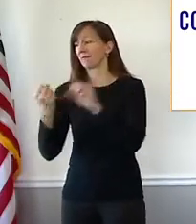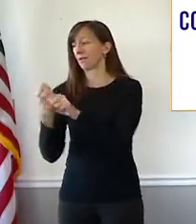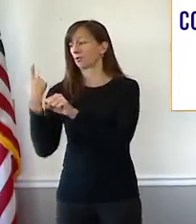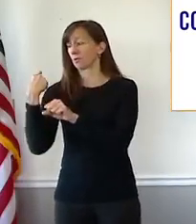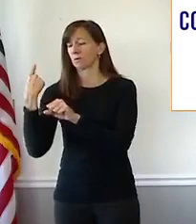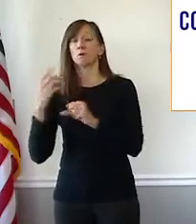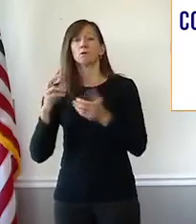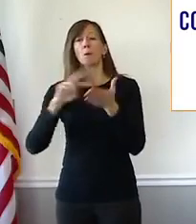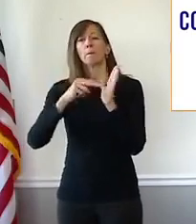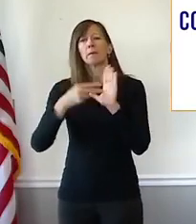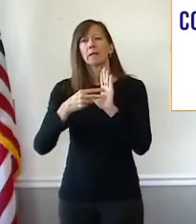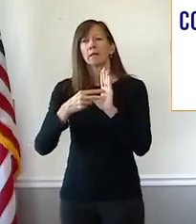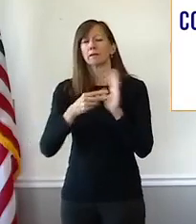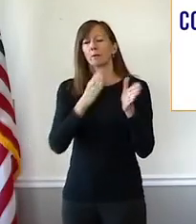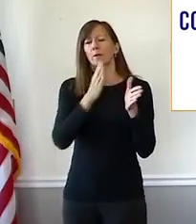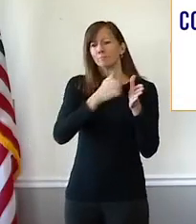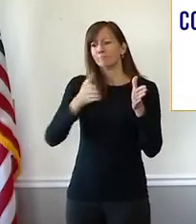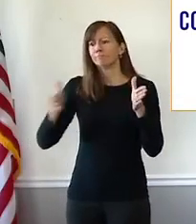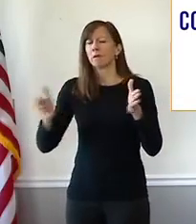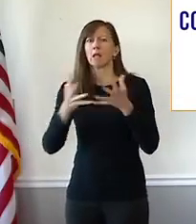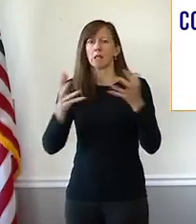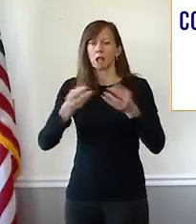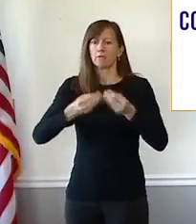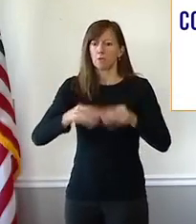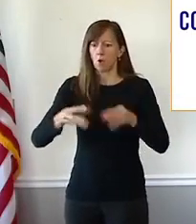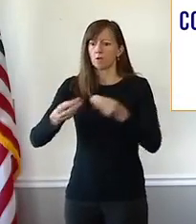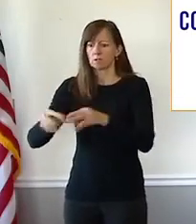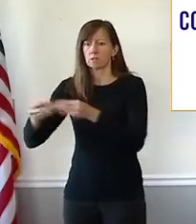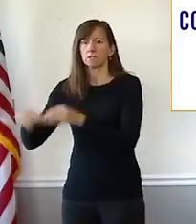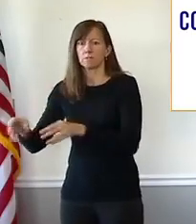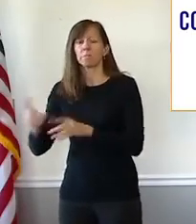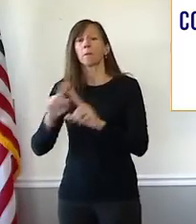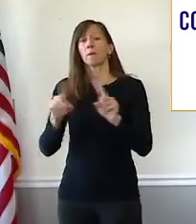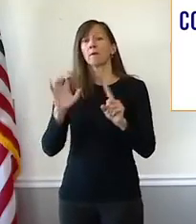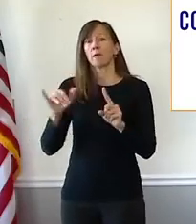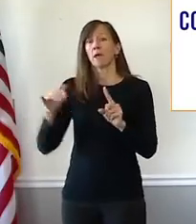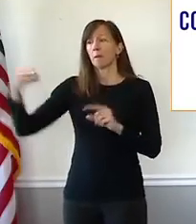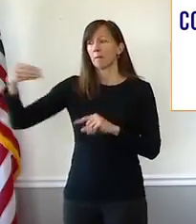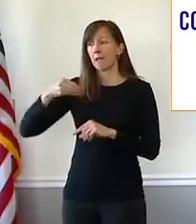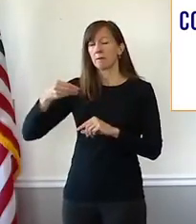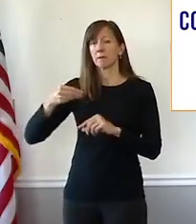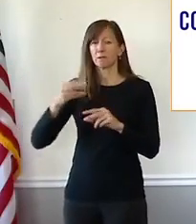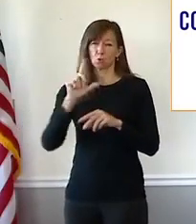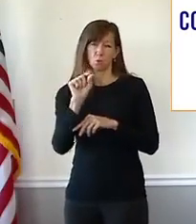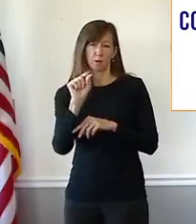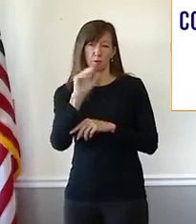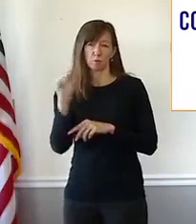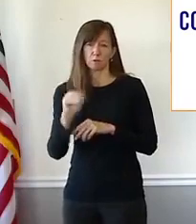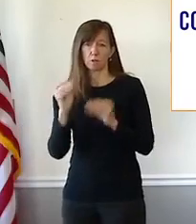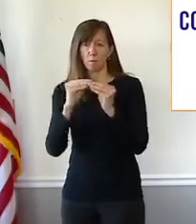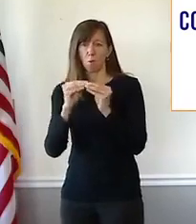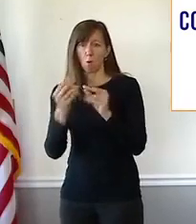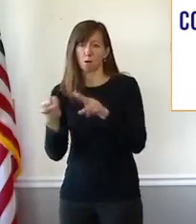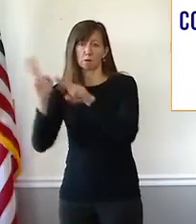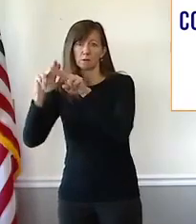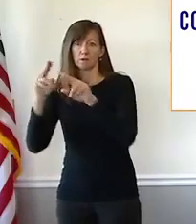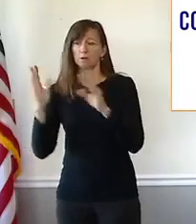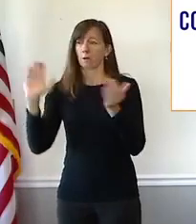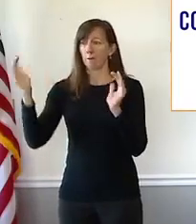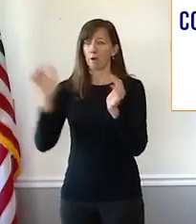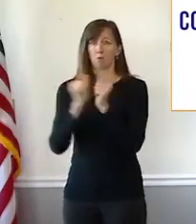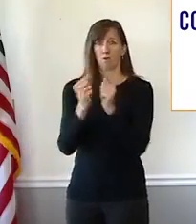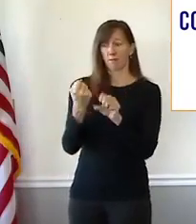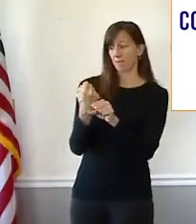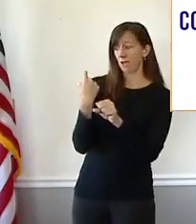of losses, but with that payment coming in at nearly 20% higher this year than last year, we are